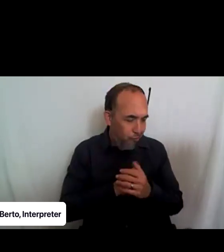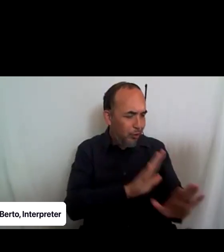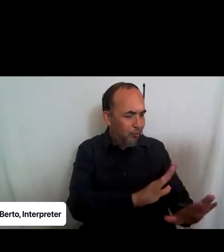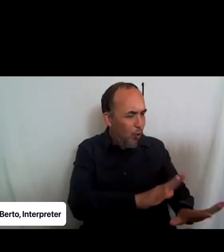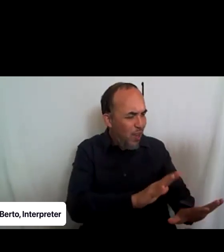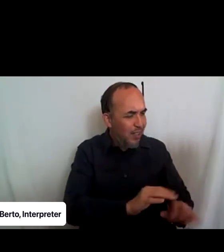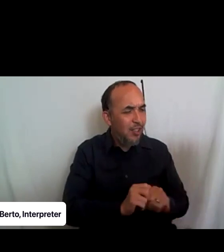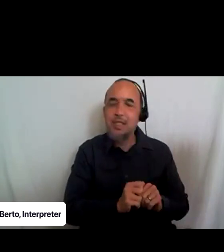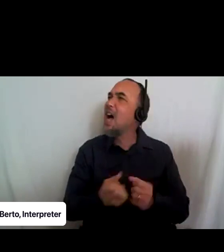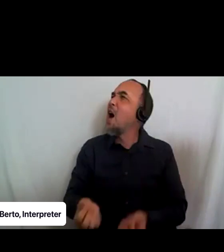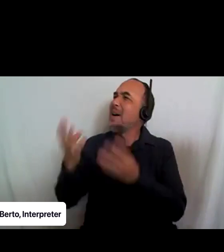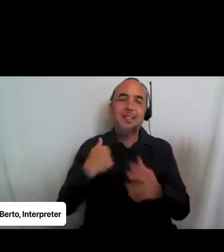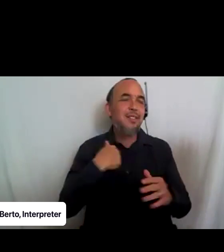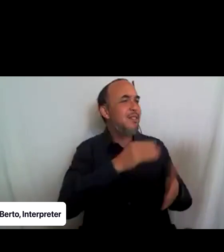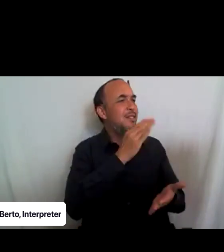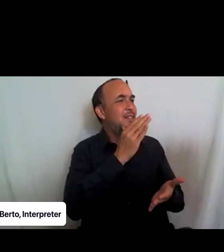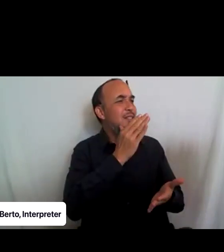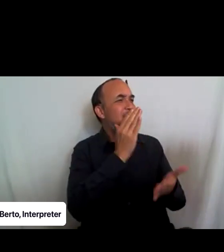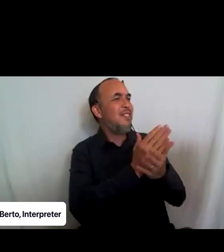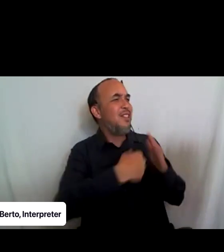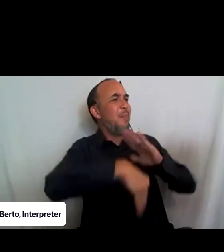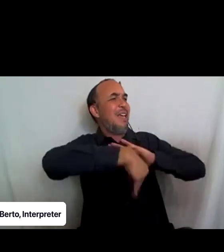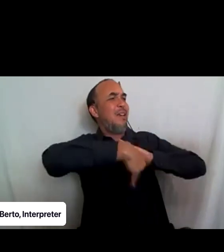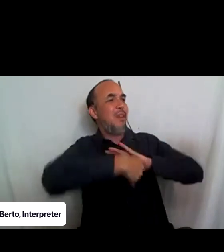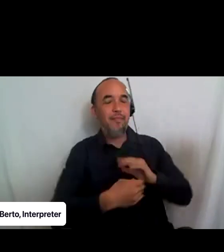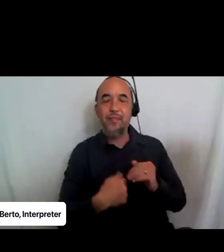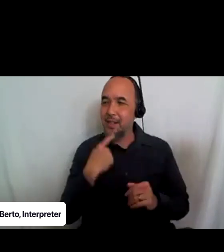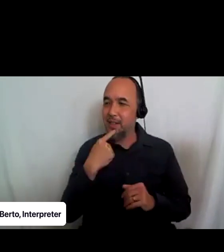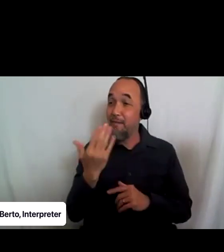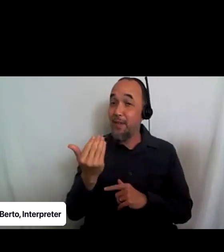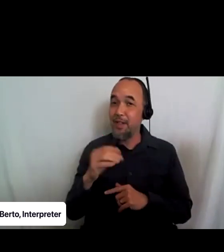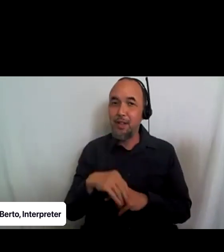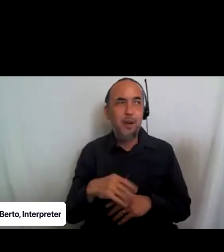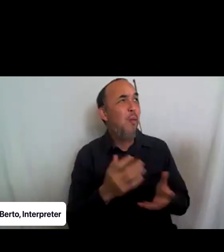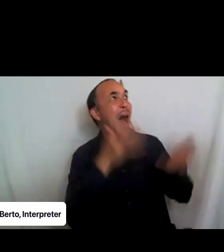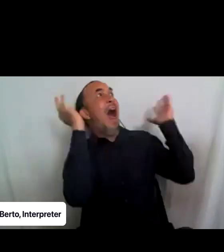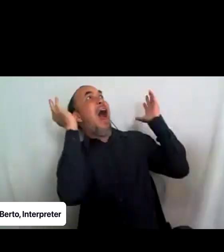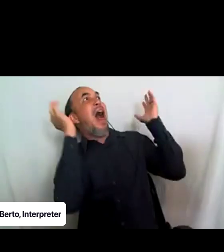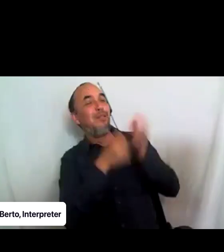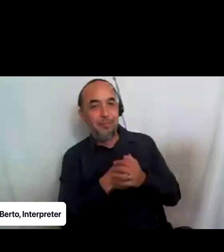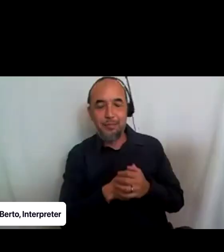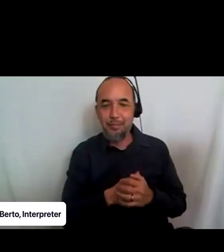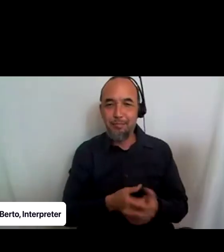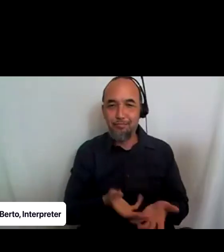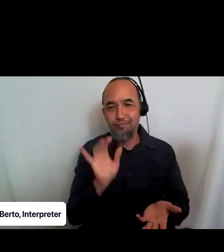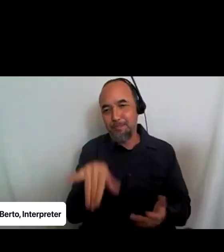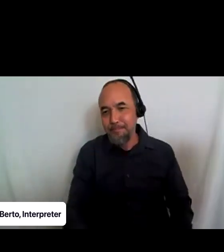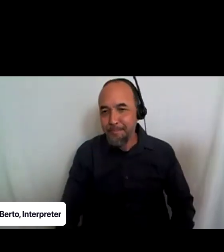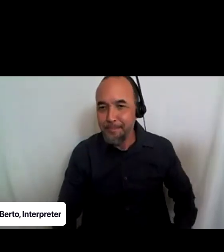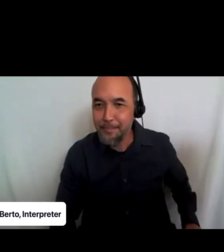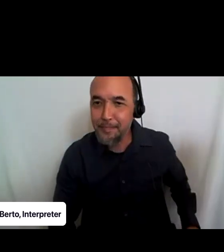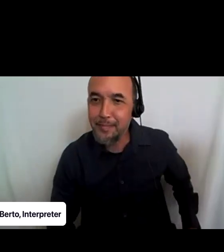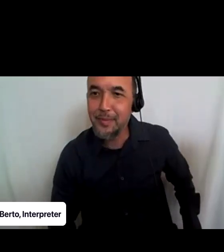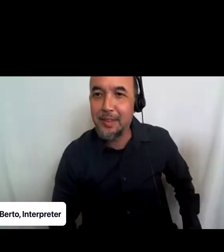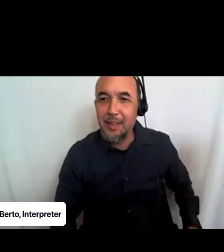How much cheese? Stop kicking me. I said 15, and he went, "What?" The rest is history. And